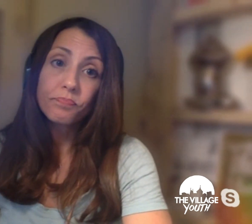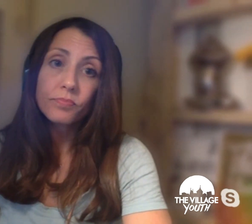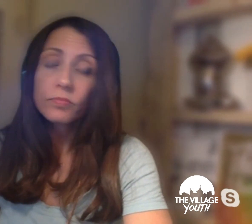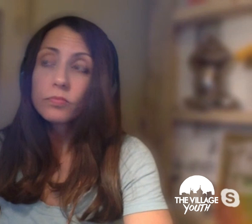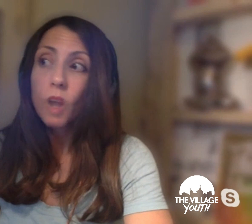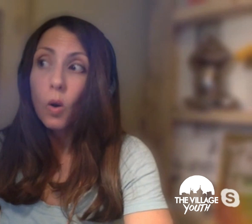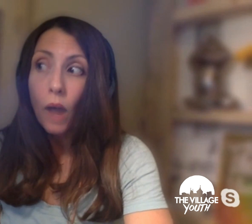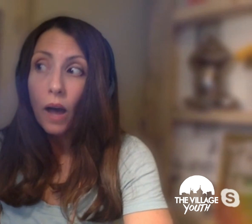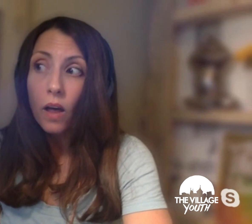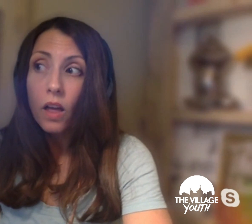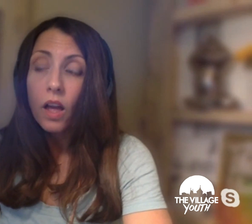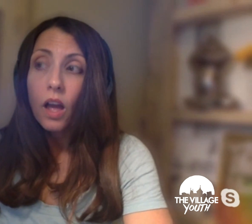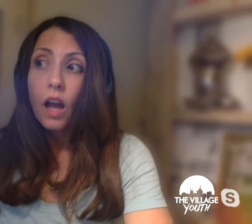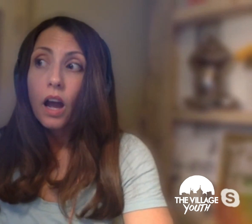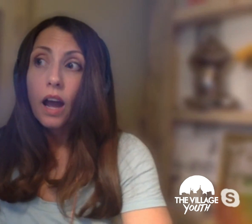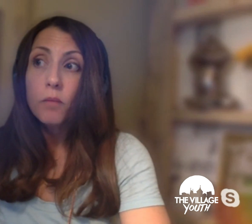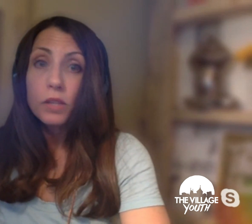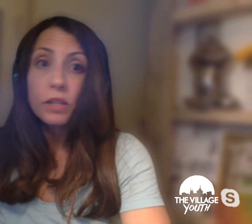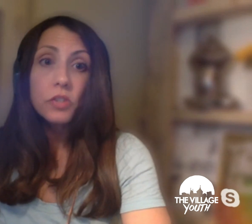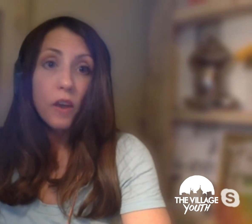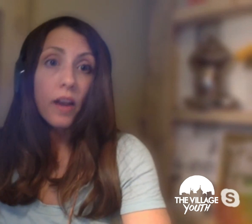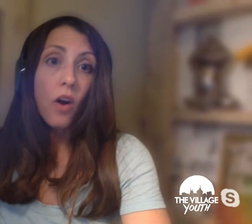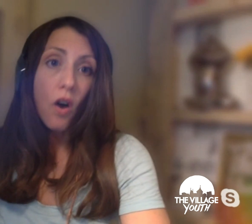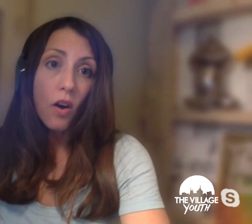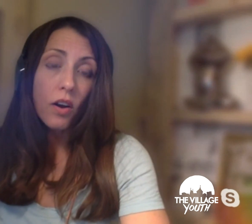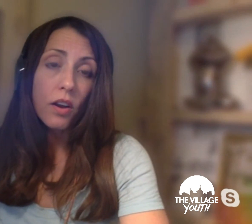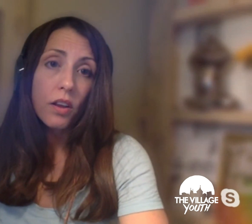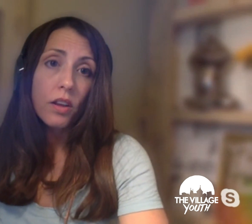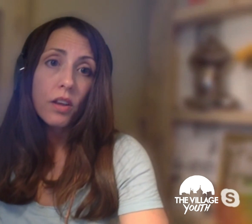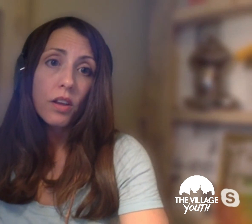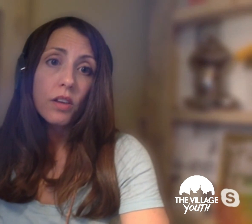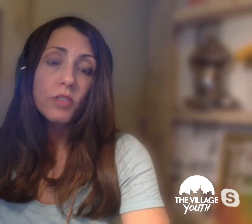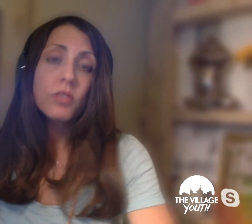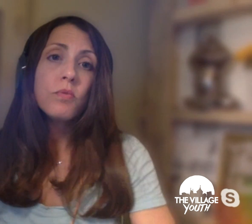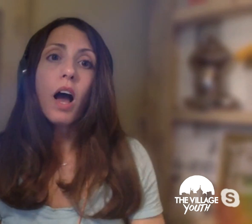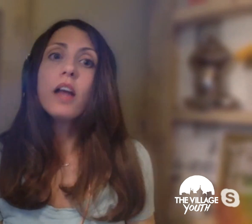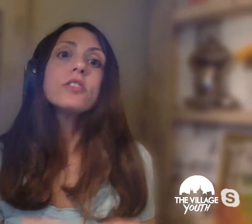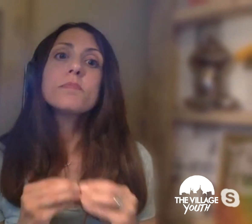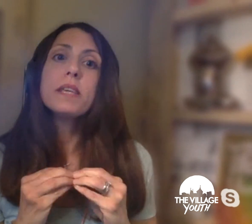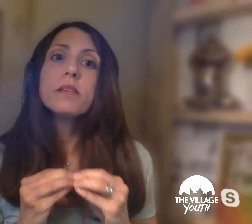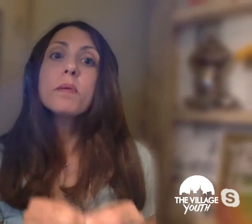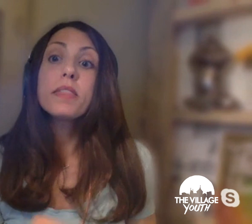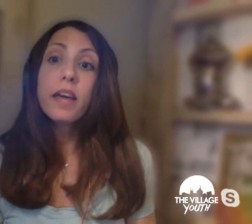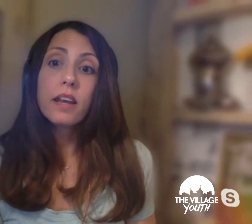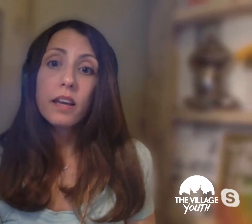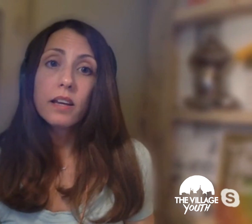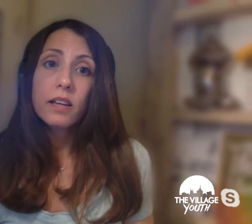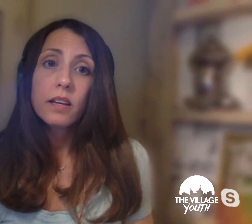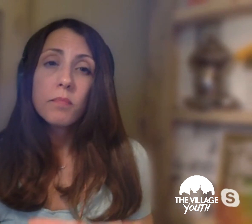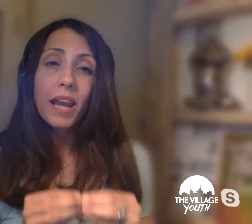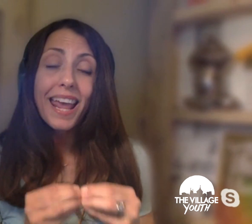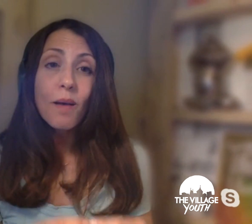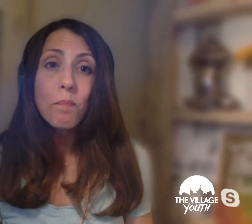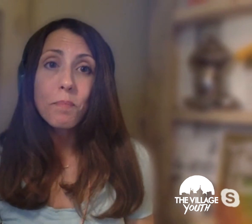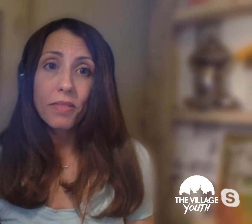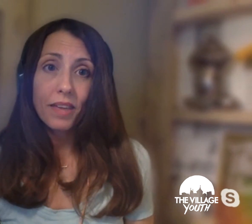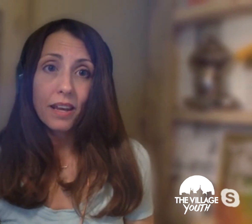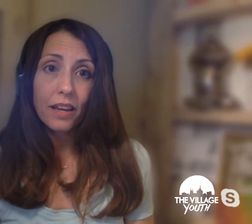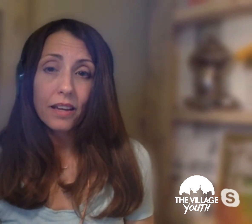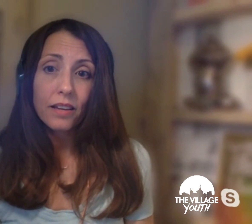myself? Well, I'm really trying hard to not just be sympathetic,